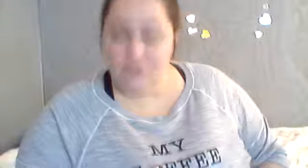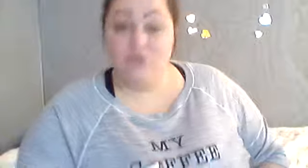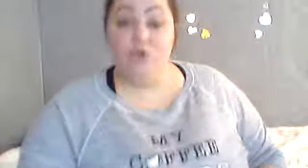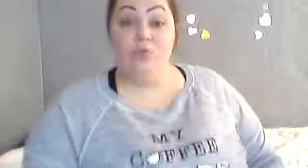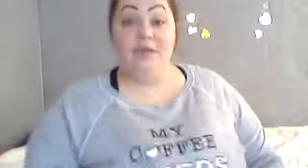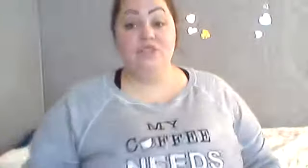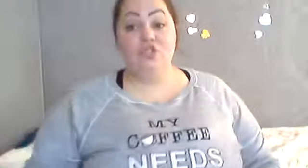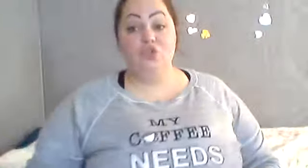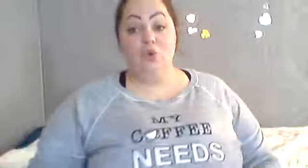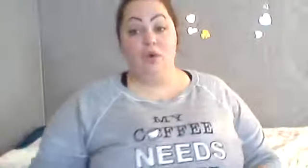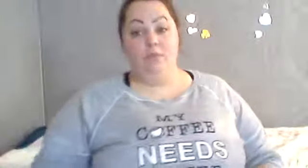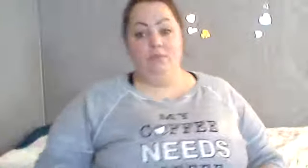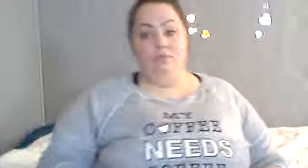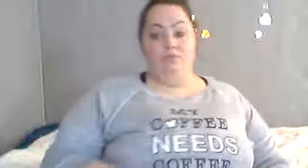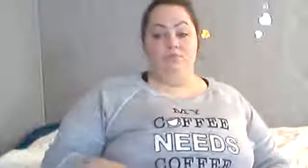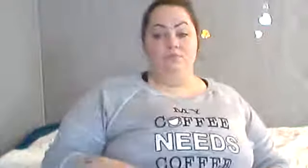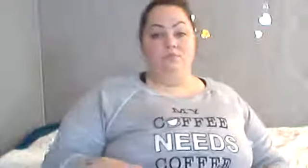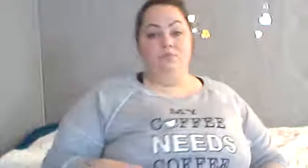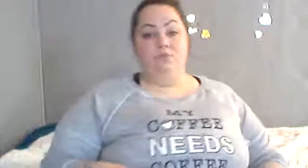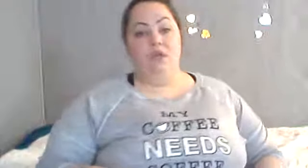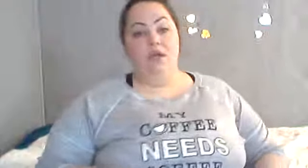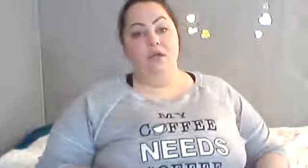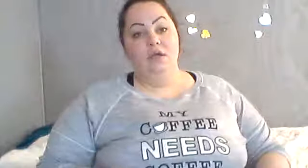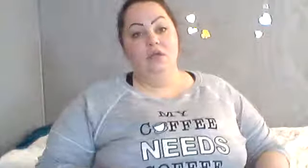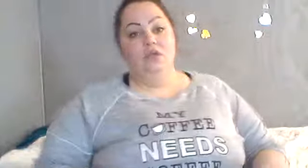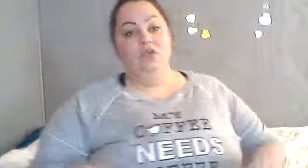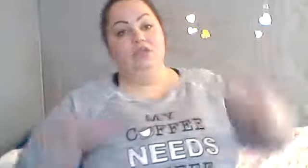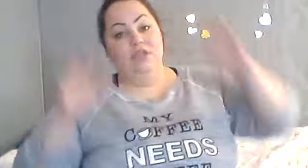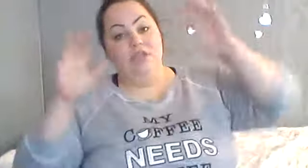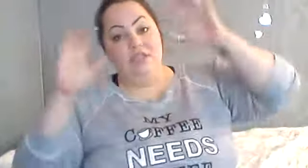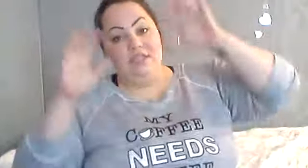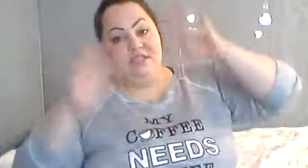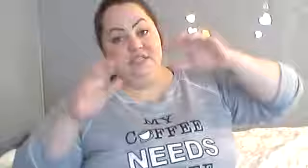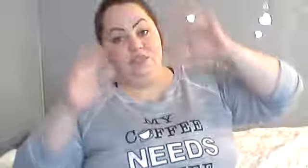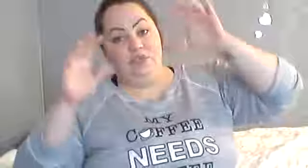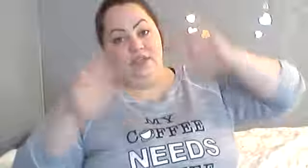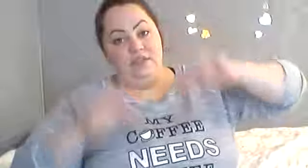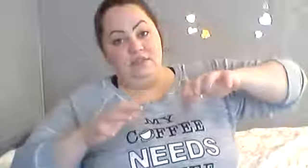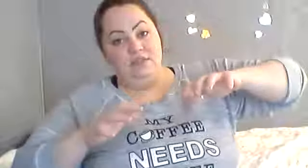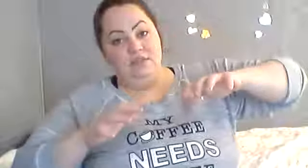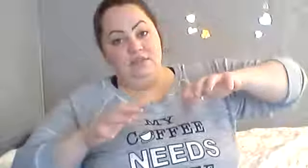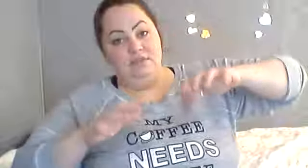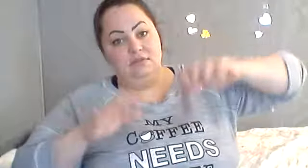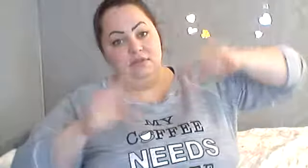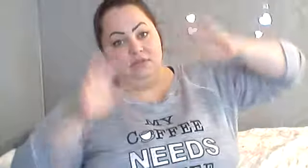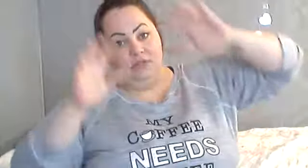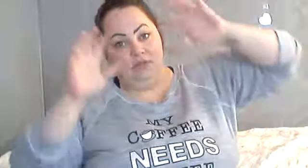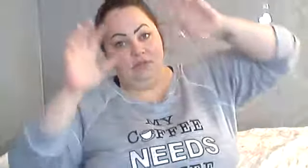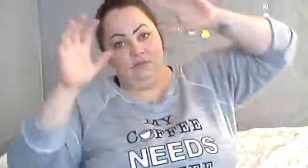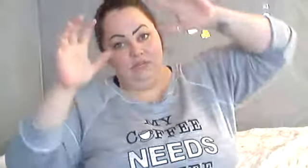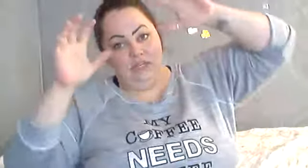So rainstorm. Okay. So generally this is rain. Like bringing it